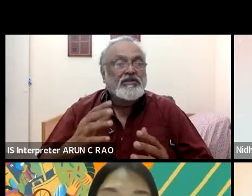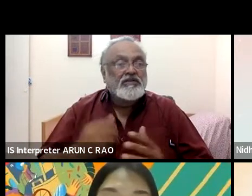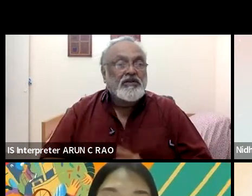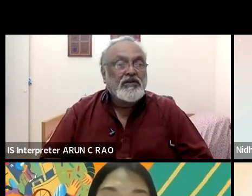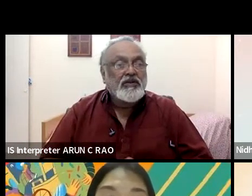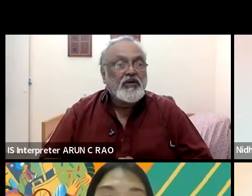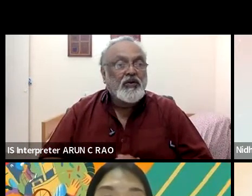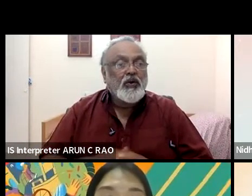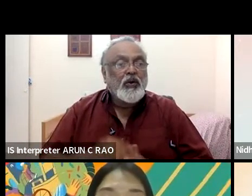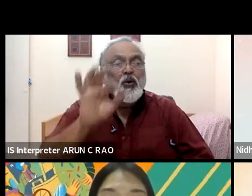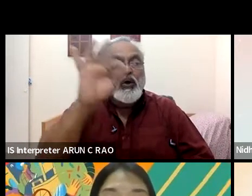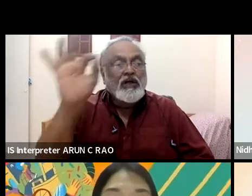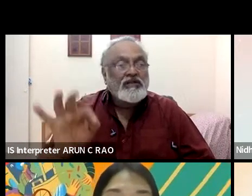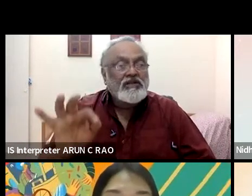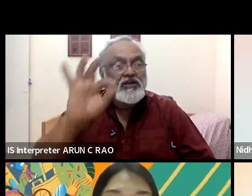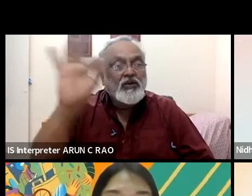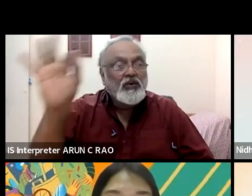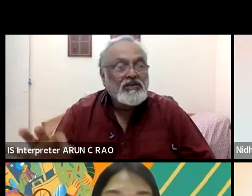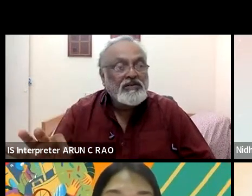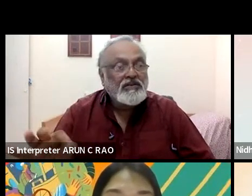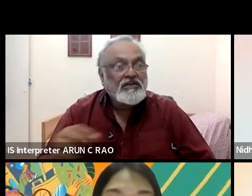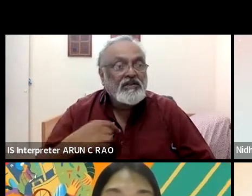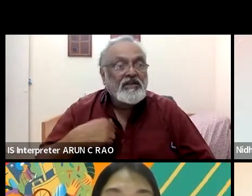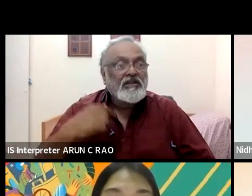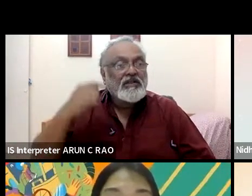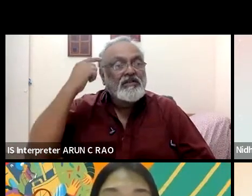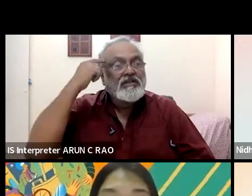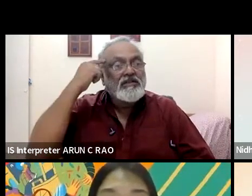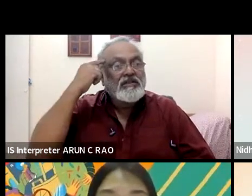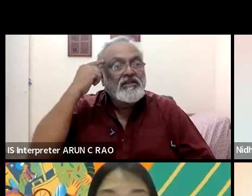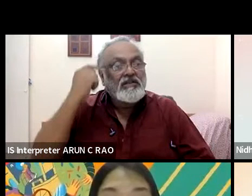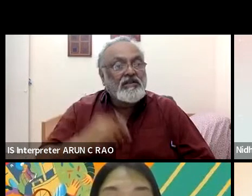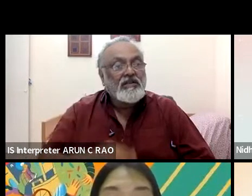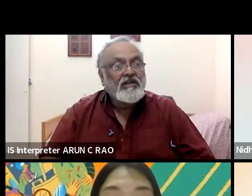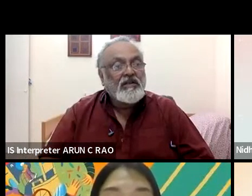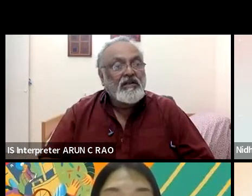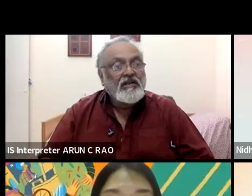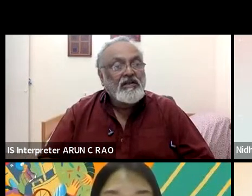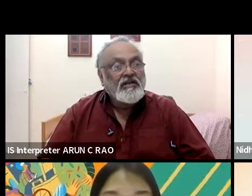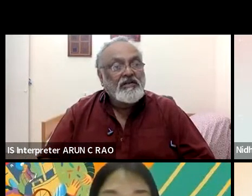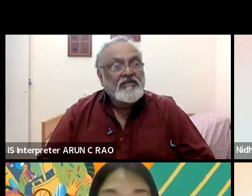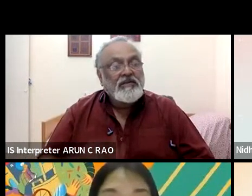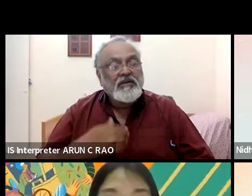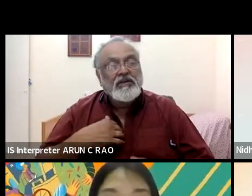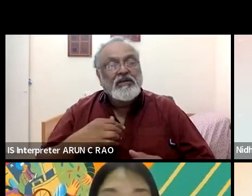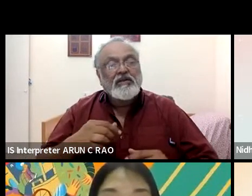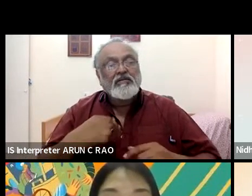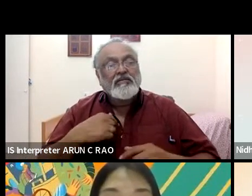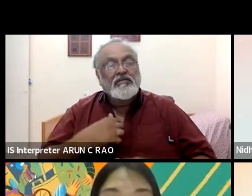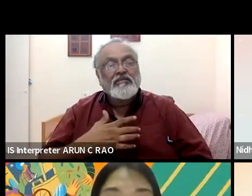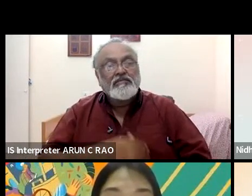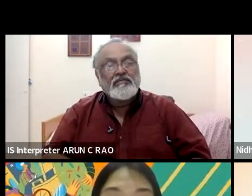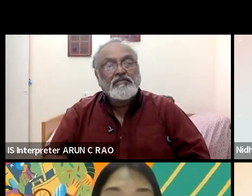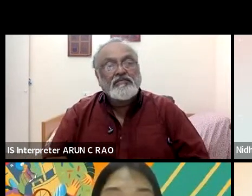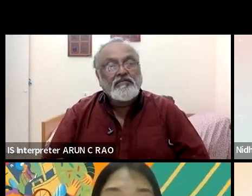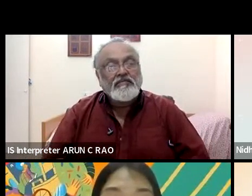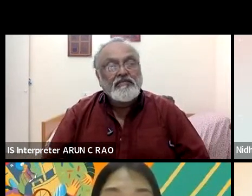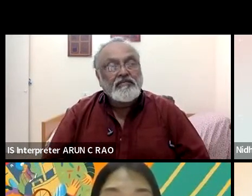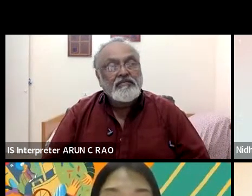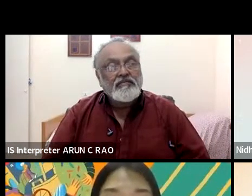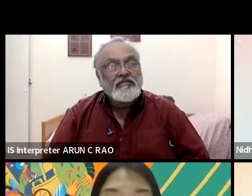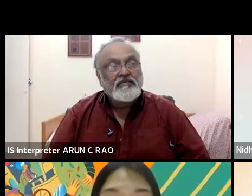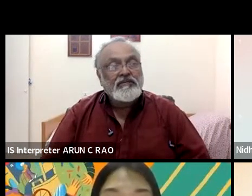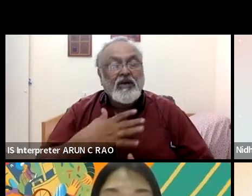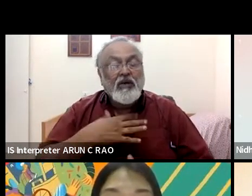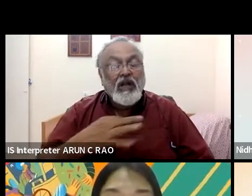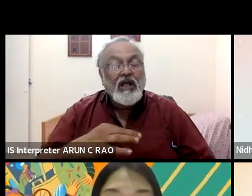questions from the chat. They're kind of connected though, but I like what we've been talking about there about Raj in